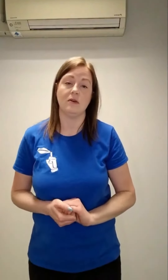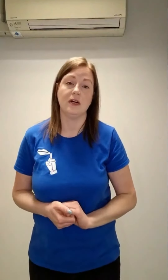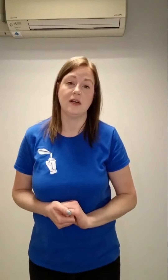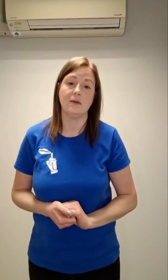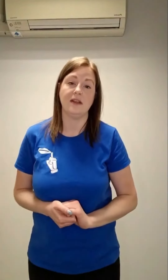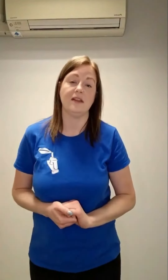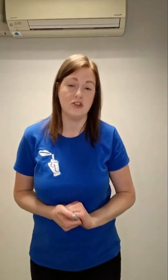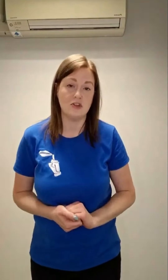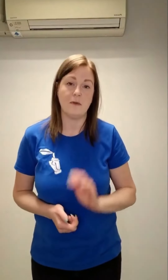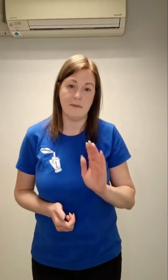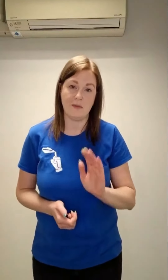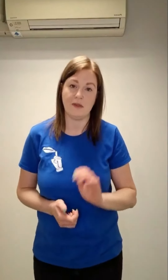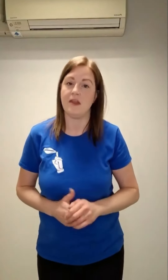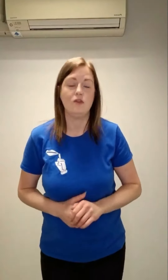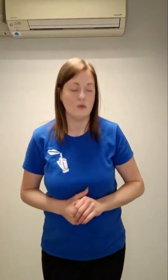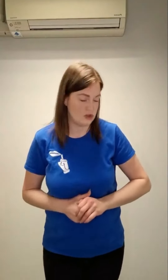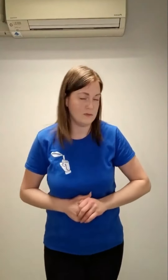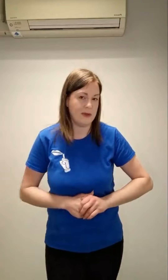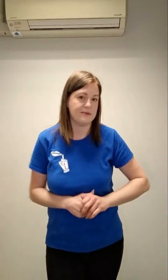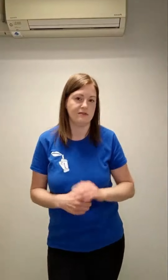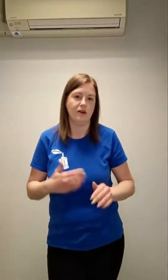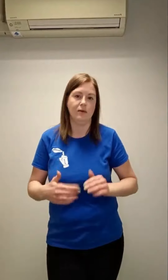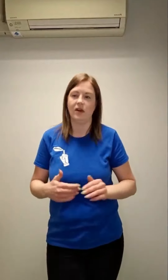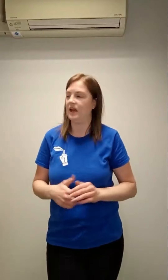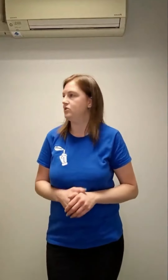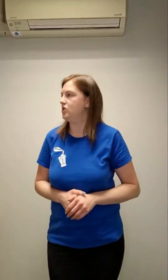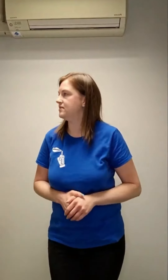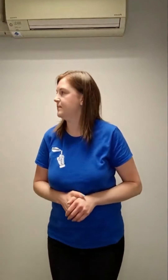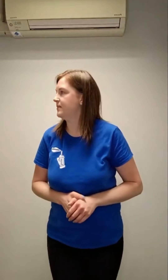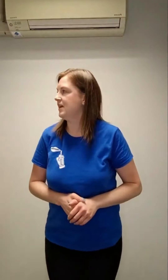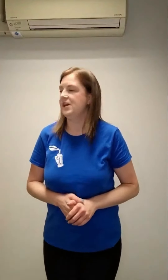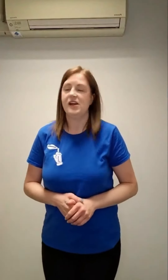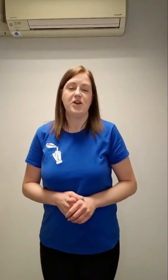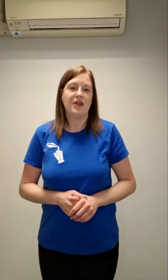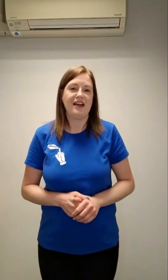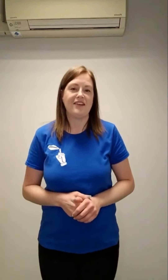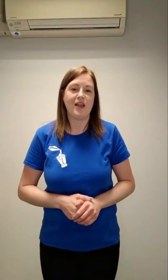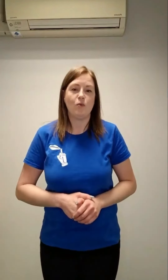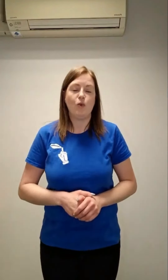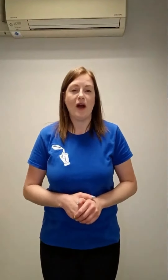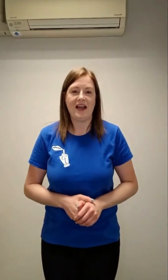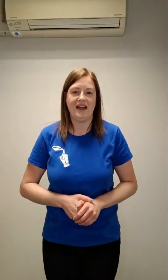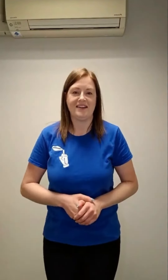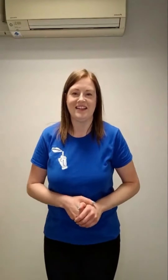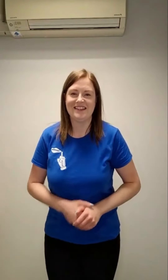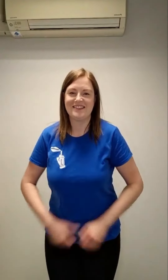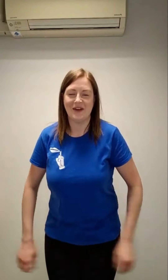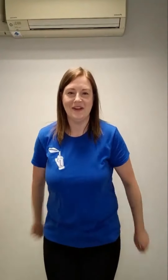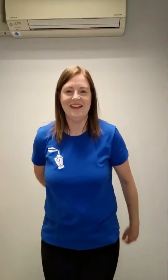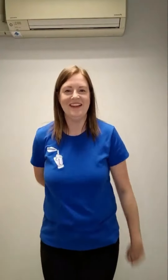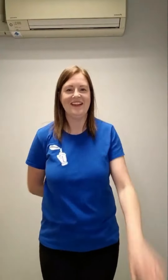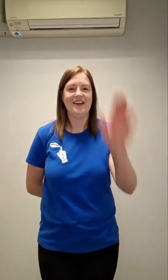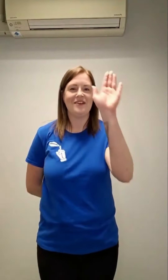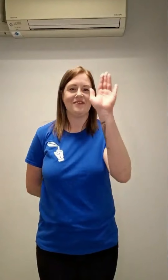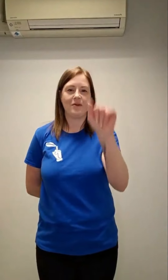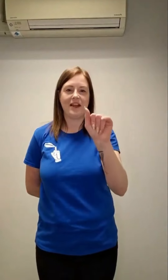work the way that they should, but bear with me, you should be able to follow along and get the gist. We have a Y hand. So from a